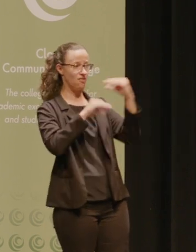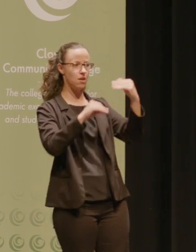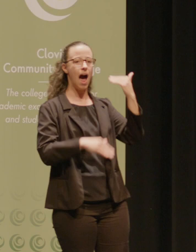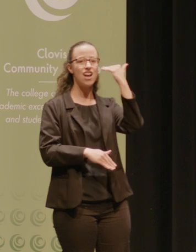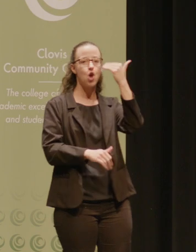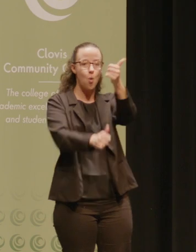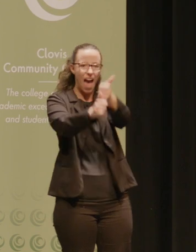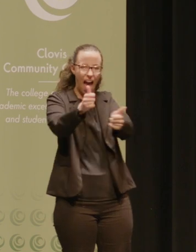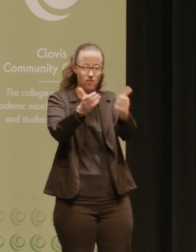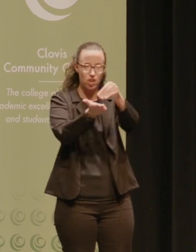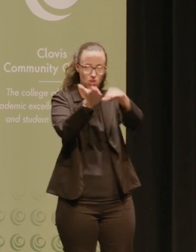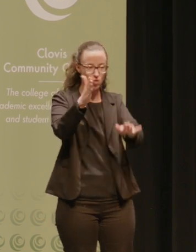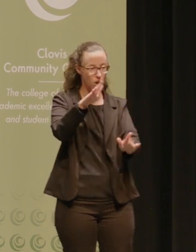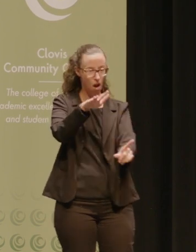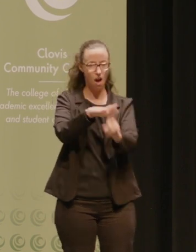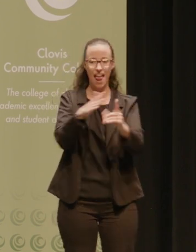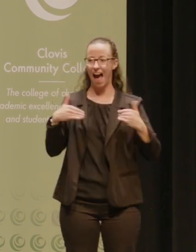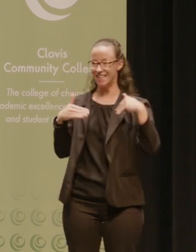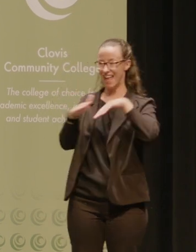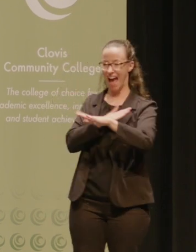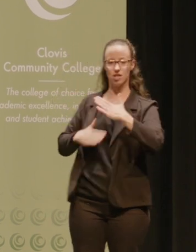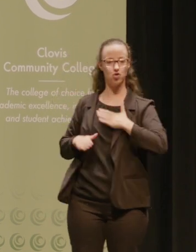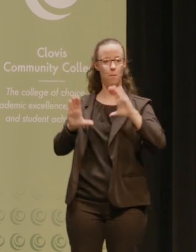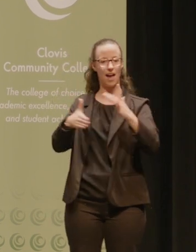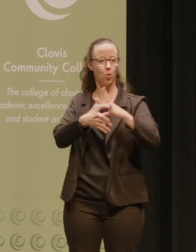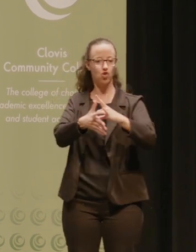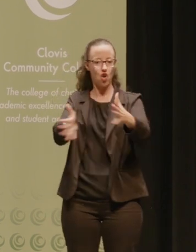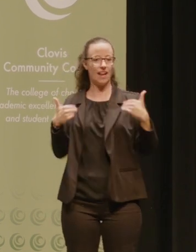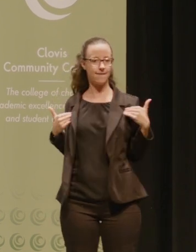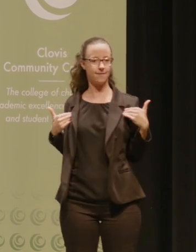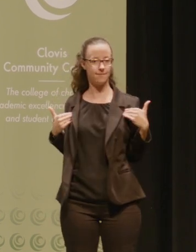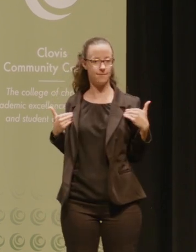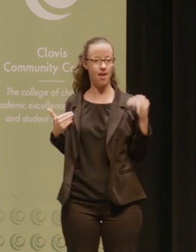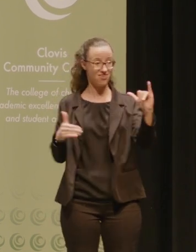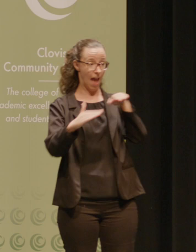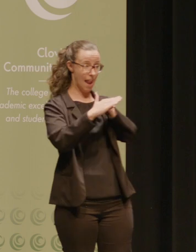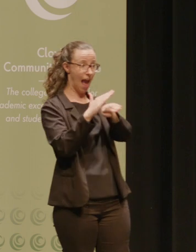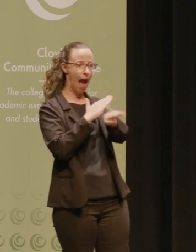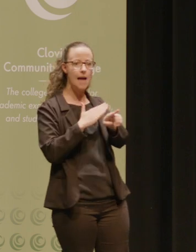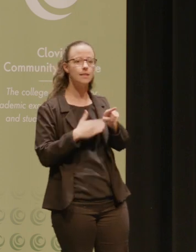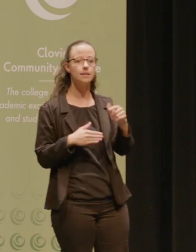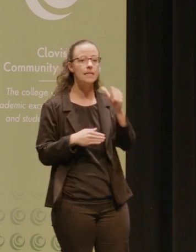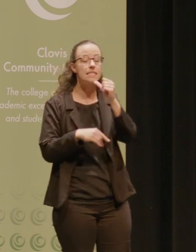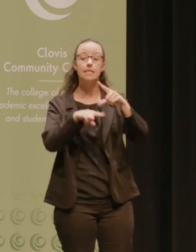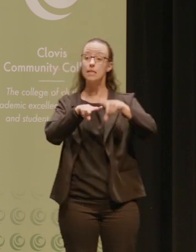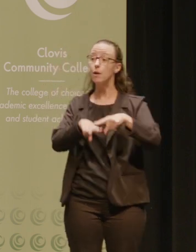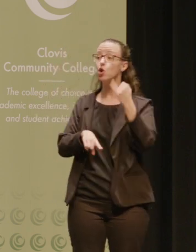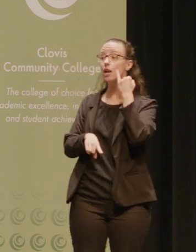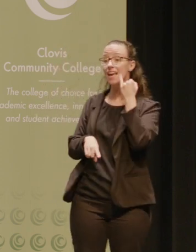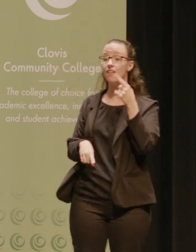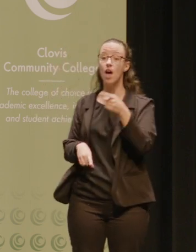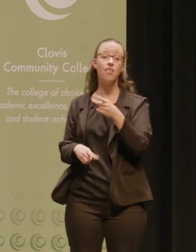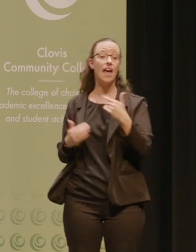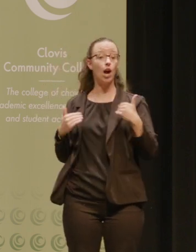that every single one of my students has access to my course content. That access to the course content isn't dependent on whether or